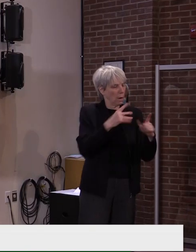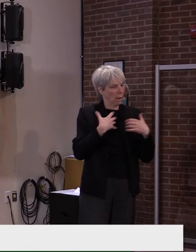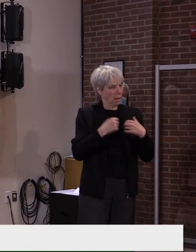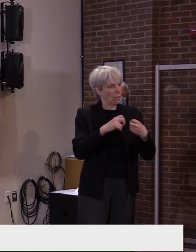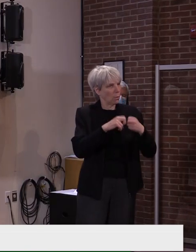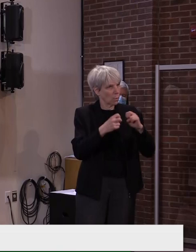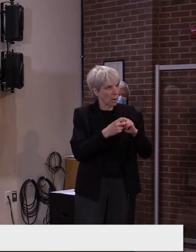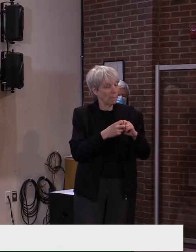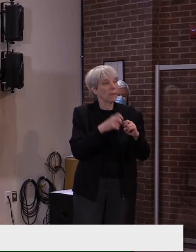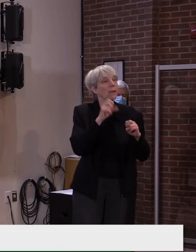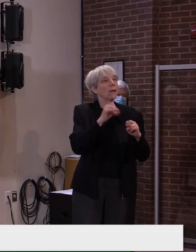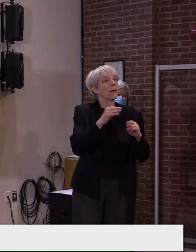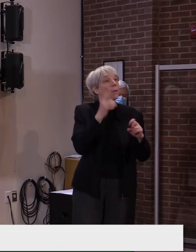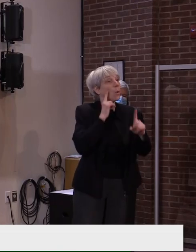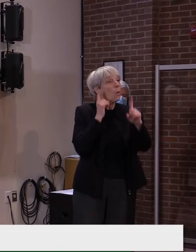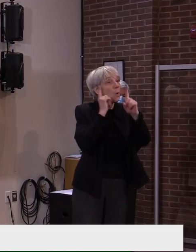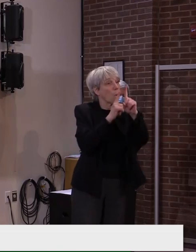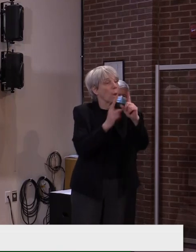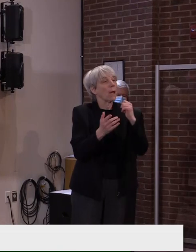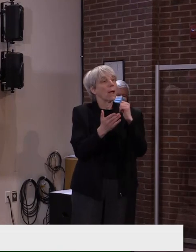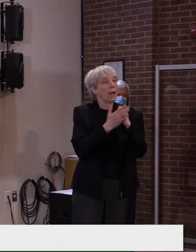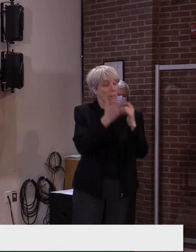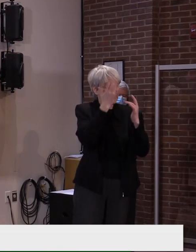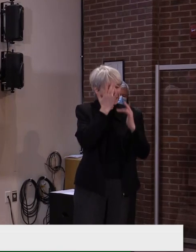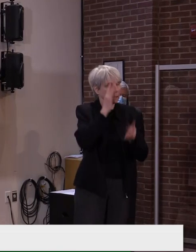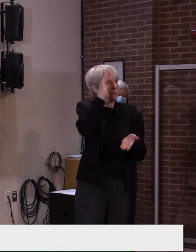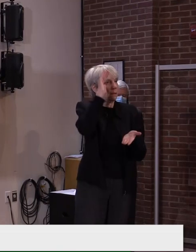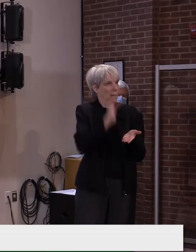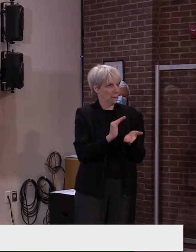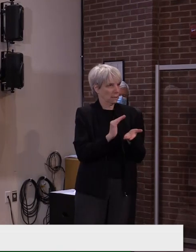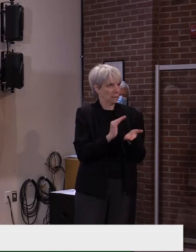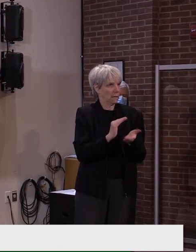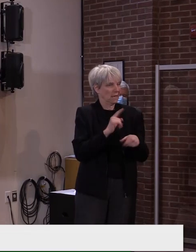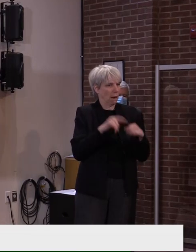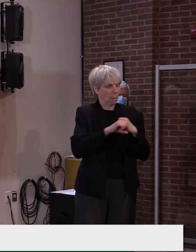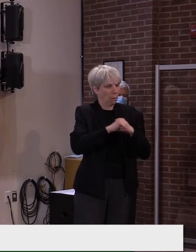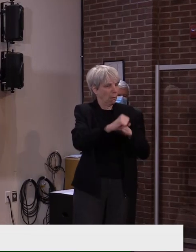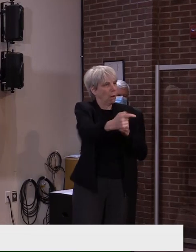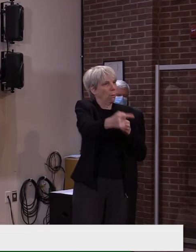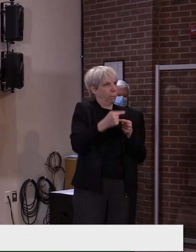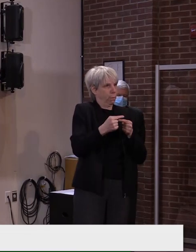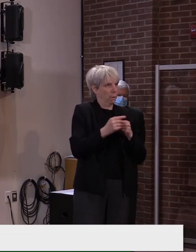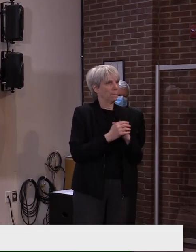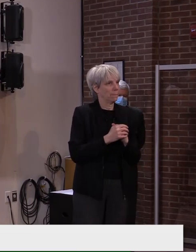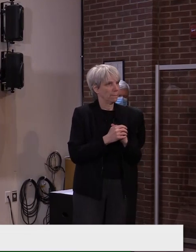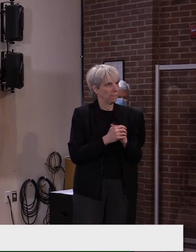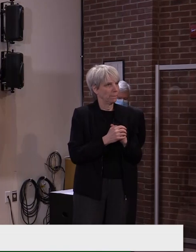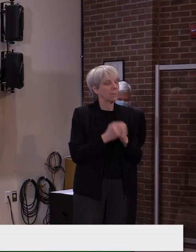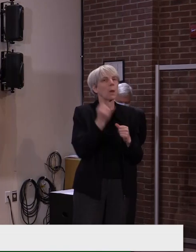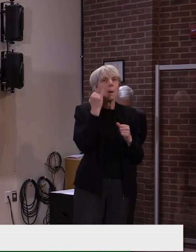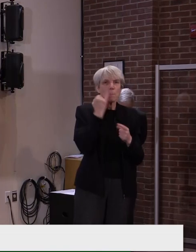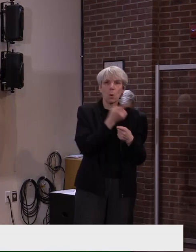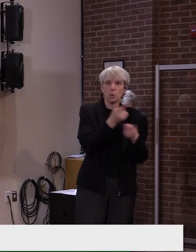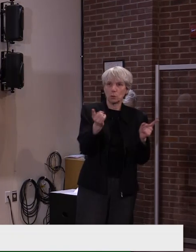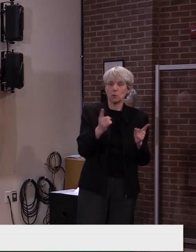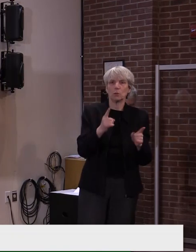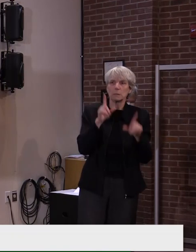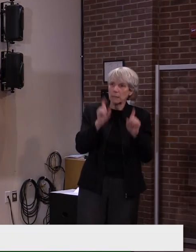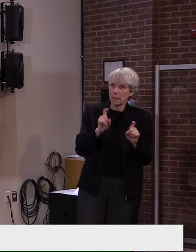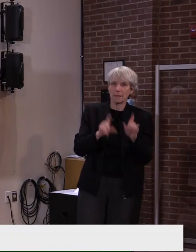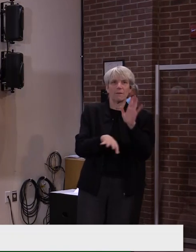or contraindications. Now, if you have a positive COVID test and do not require